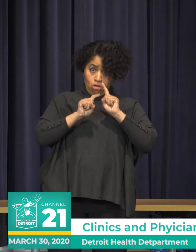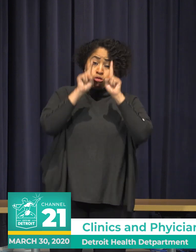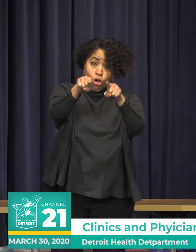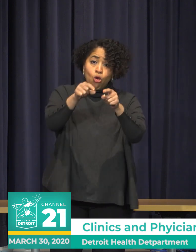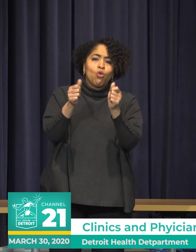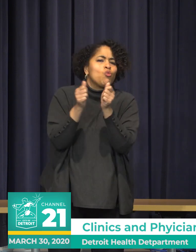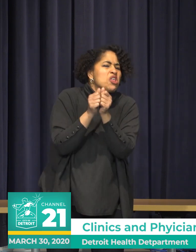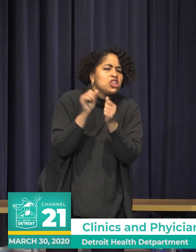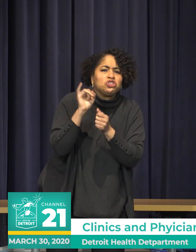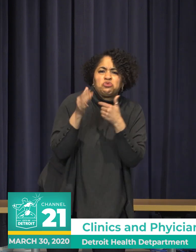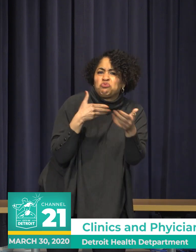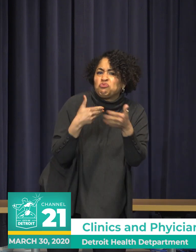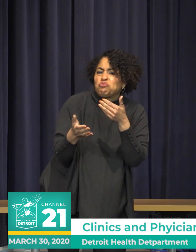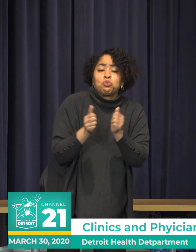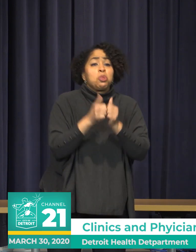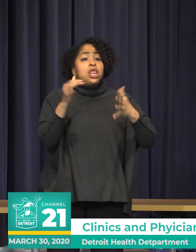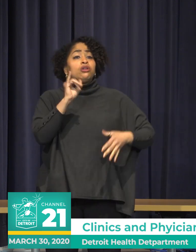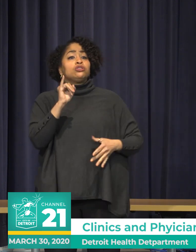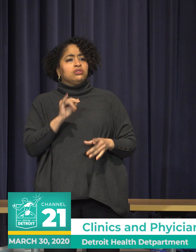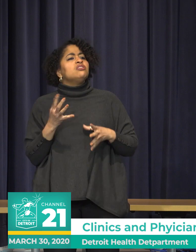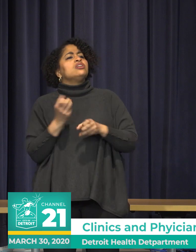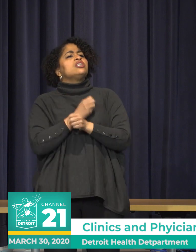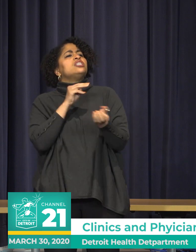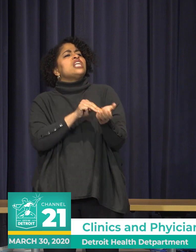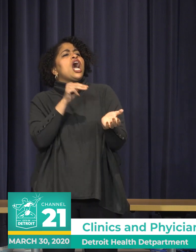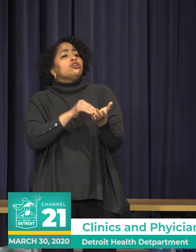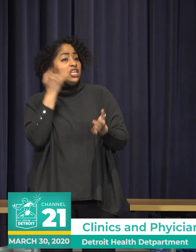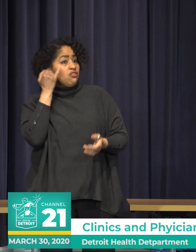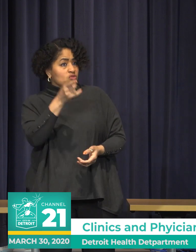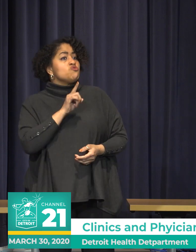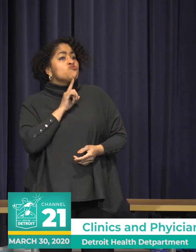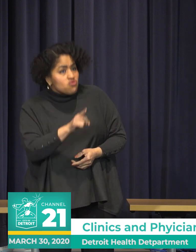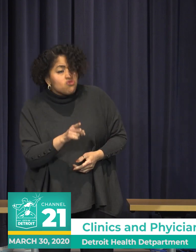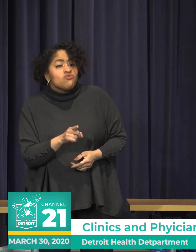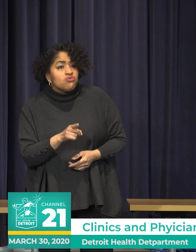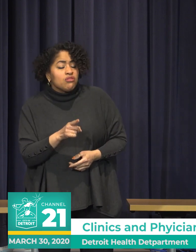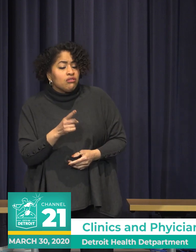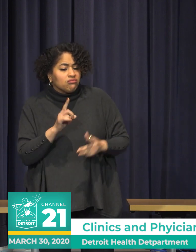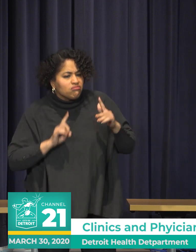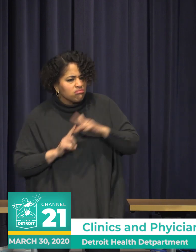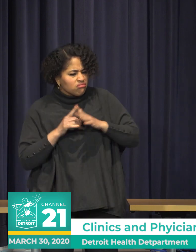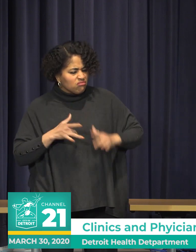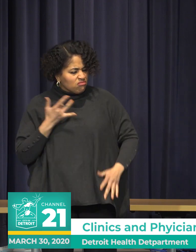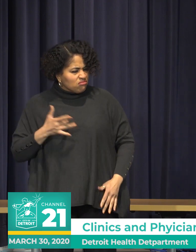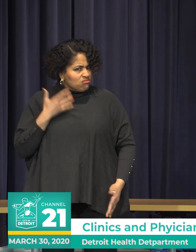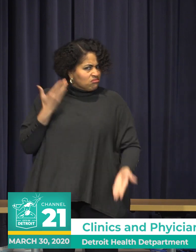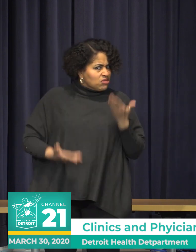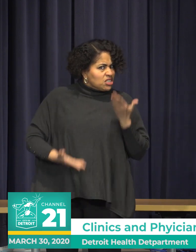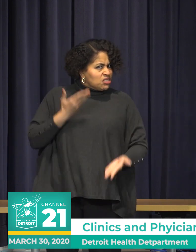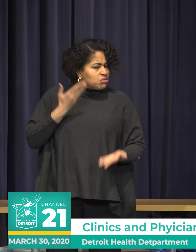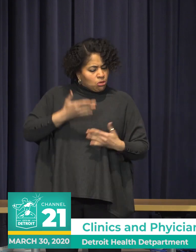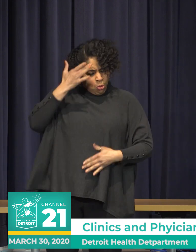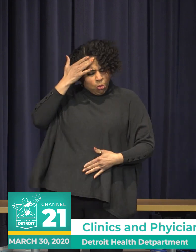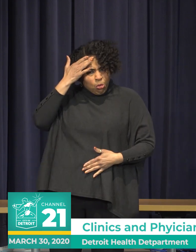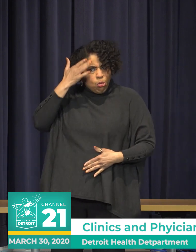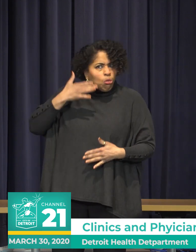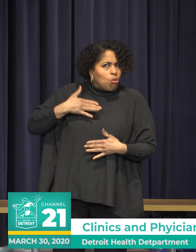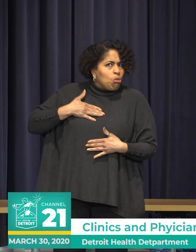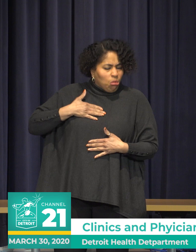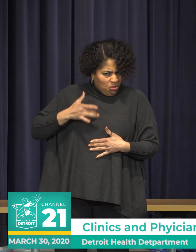with or without insurance to get a doctor so that if you are in fact showing symptoms, you can get a